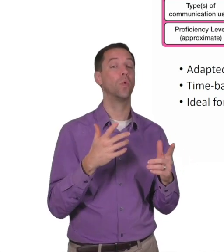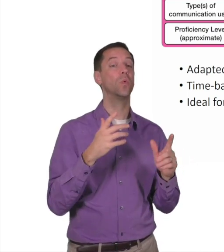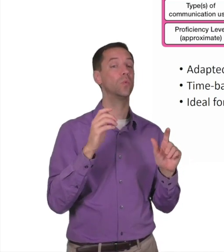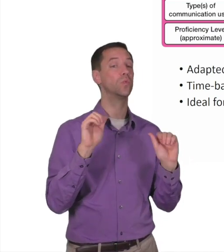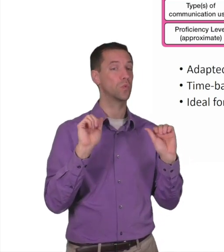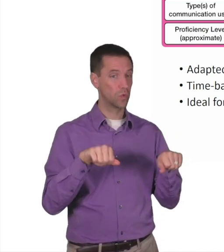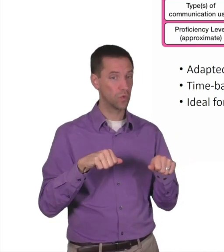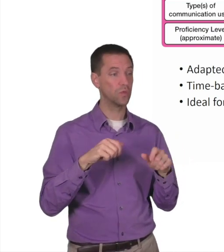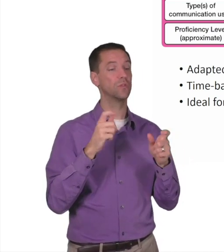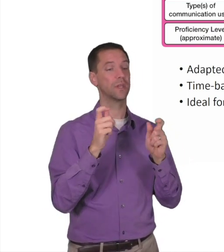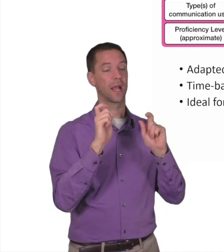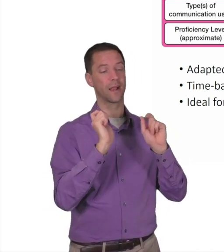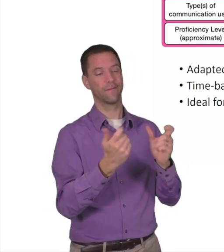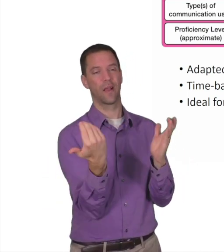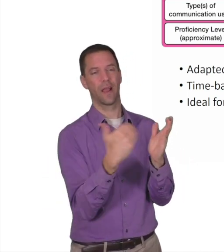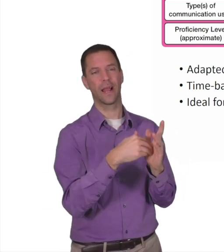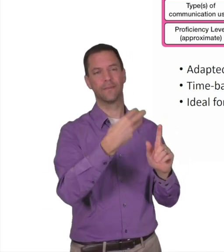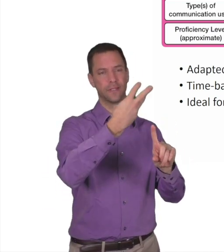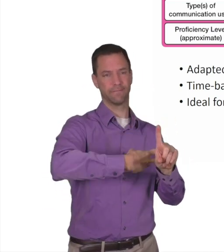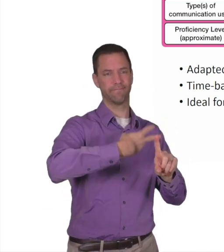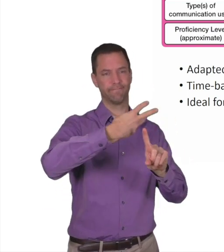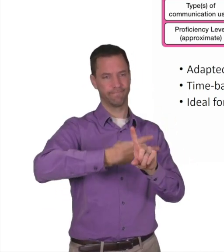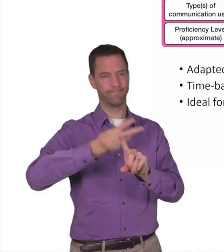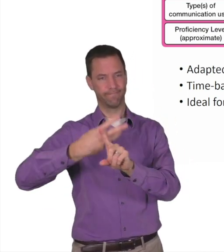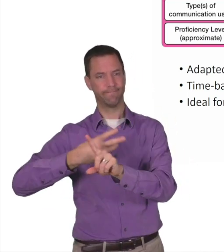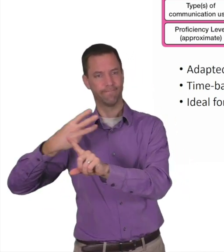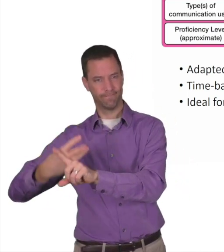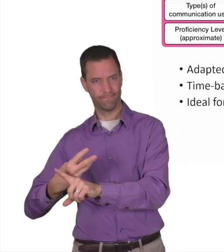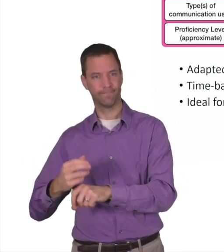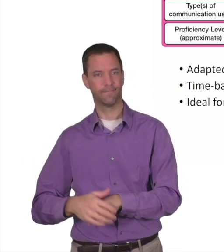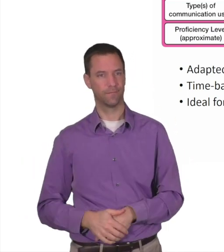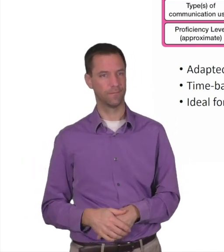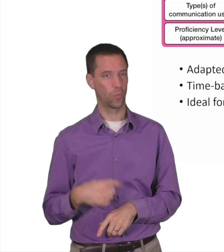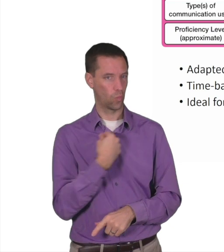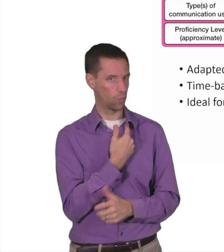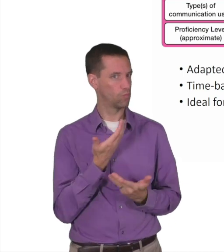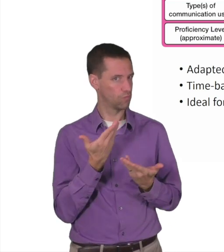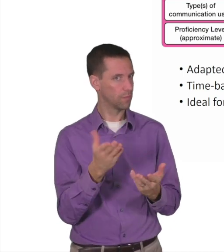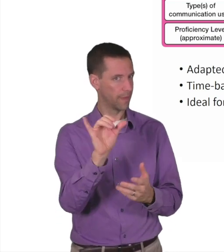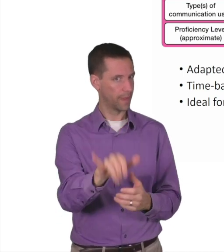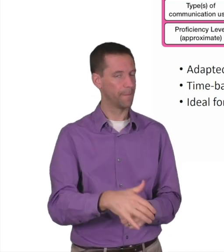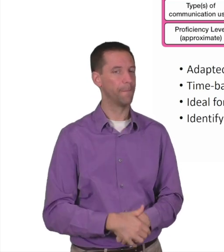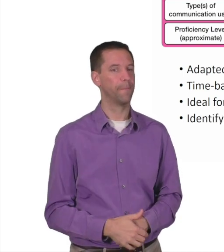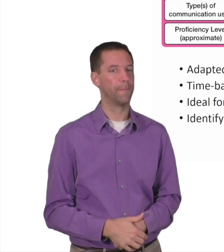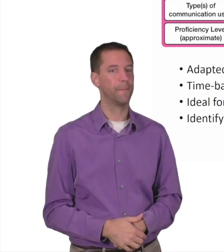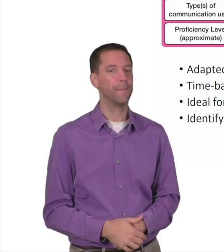serving through their IFSP. We recommend readministration every 6 months.